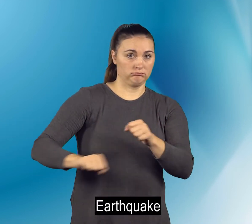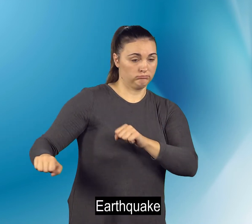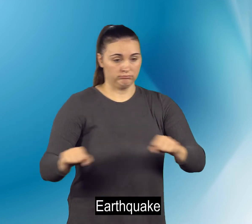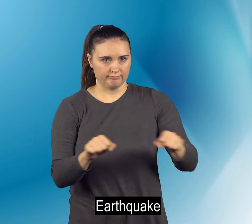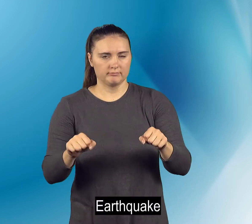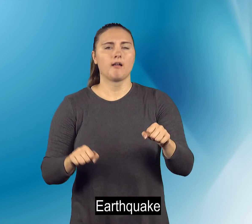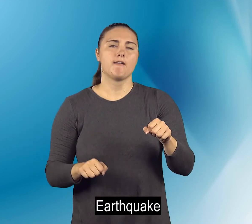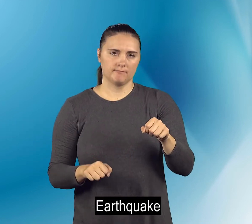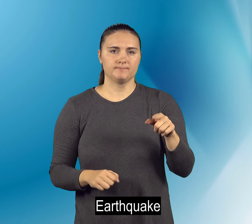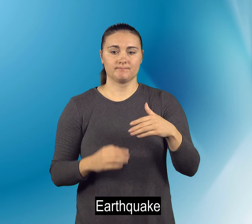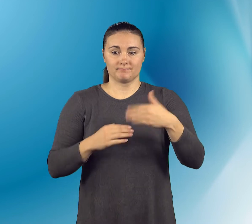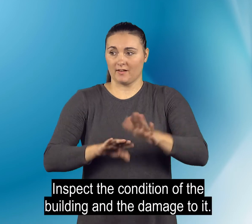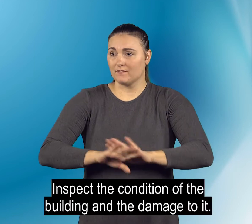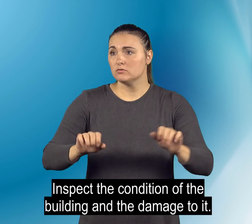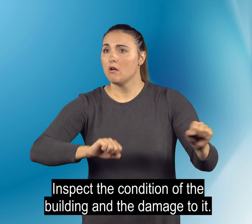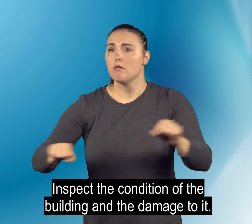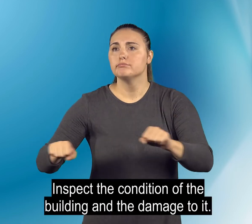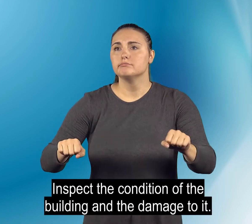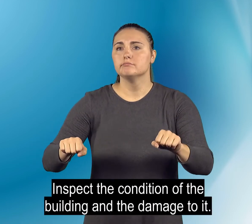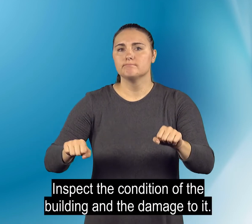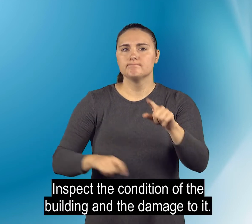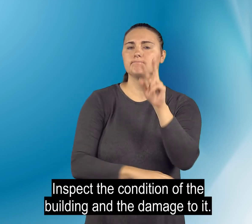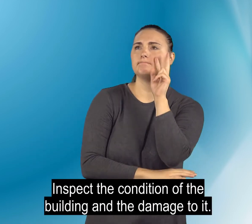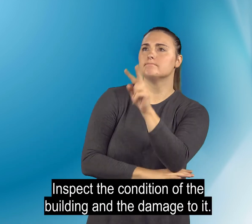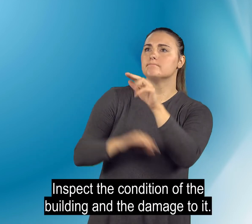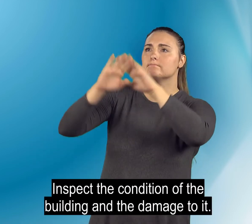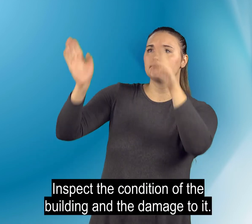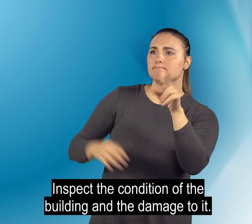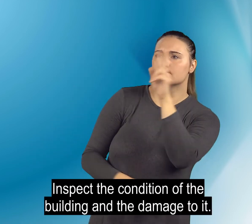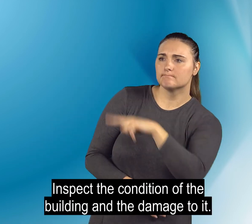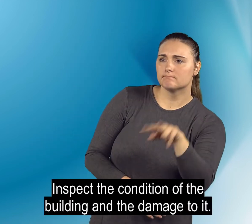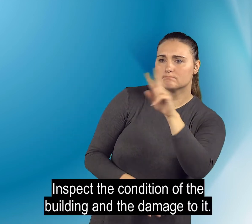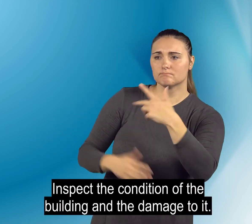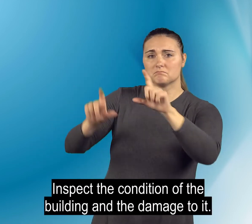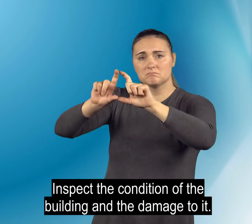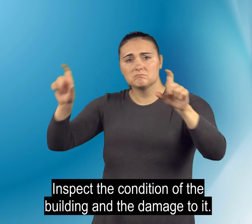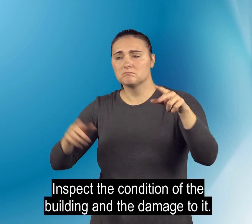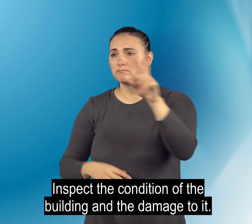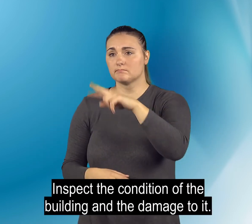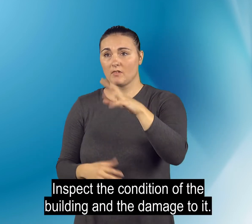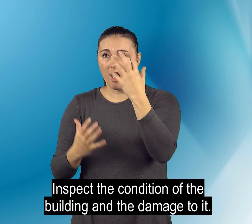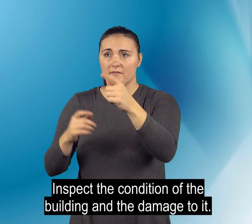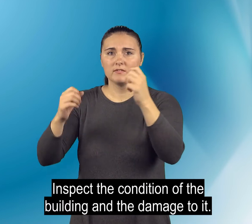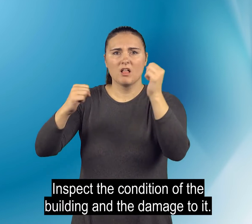Earthquake. Inspect the condition of the building and the damage to it.